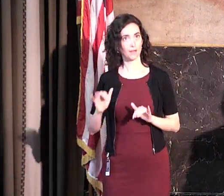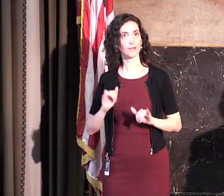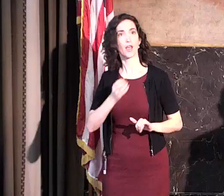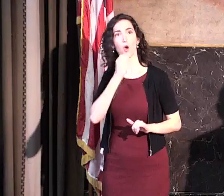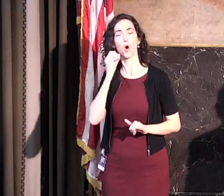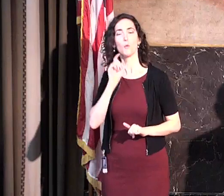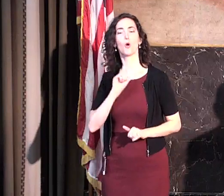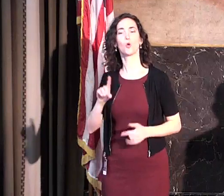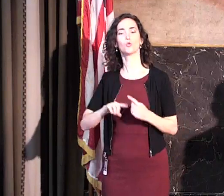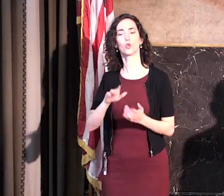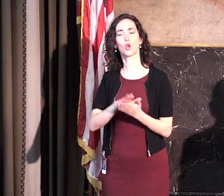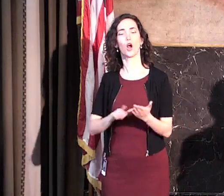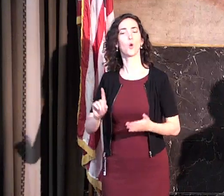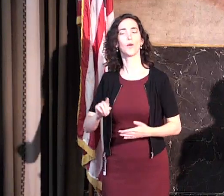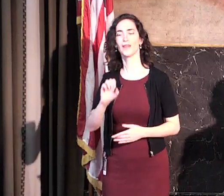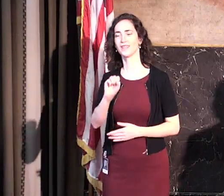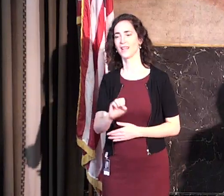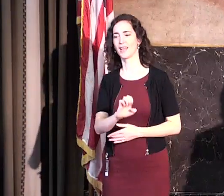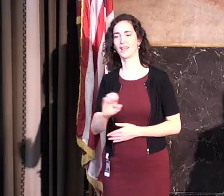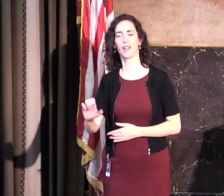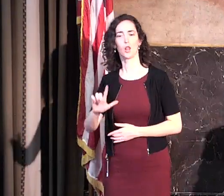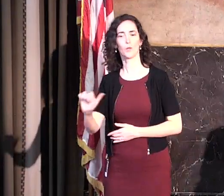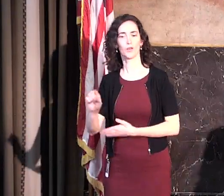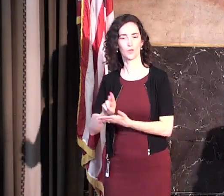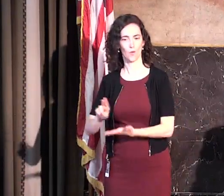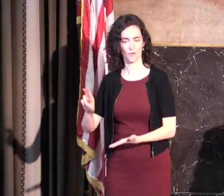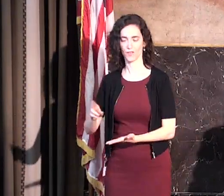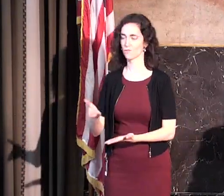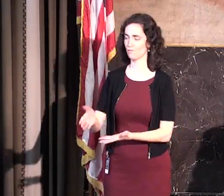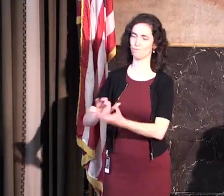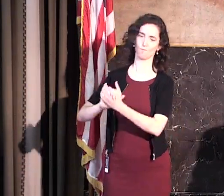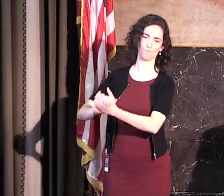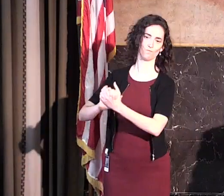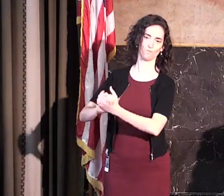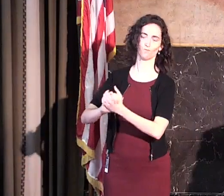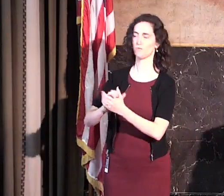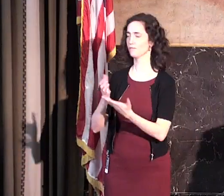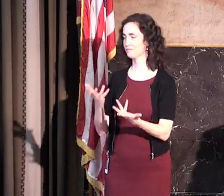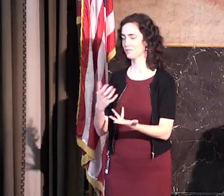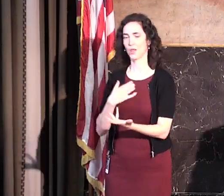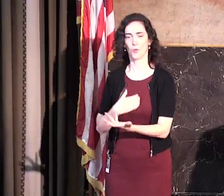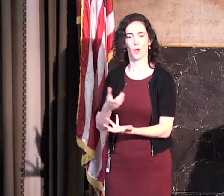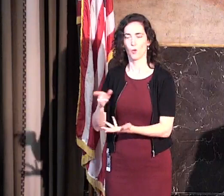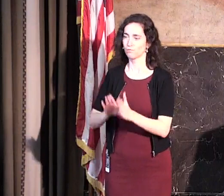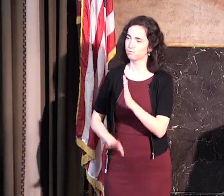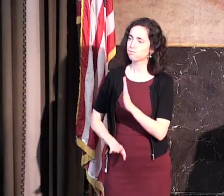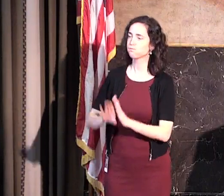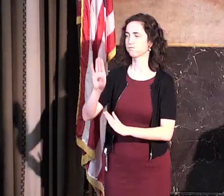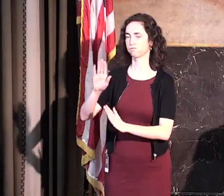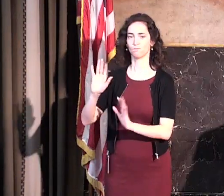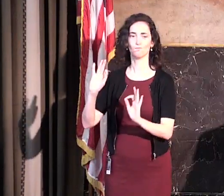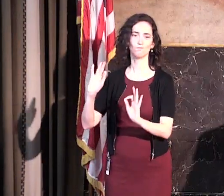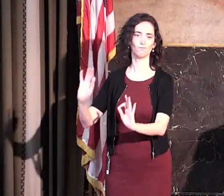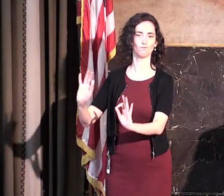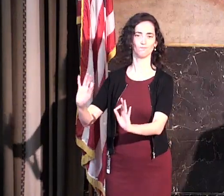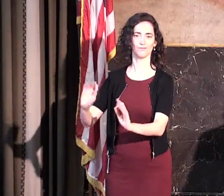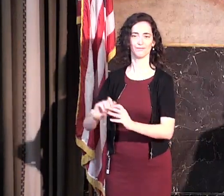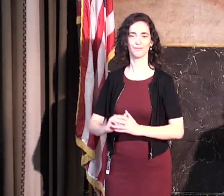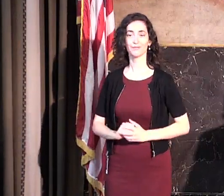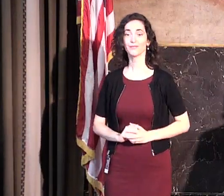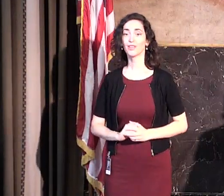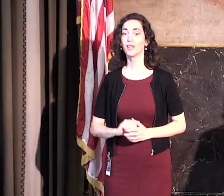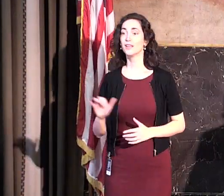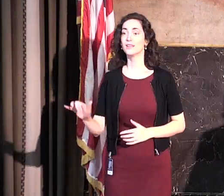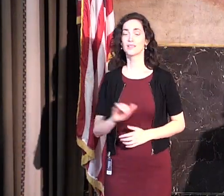go to Southeastern Louisiana University. So I congratulate her and wish her nothing but the best. And